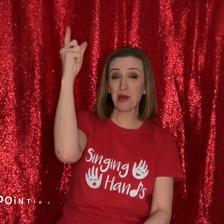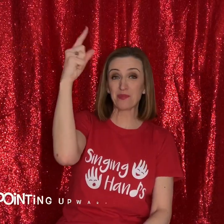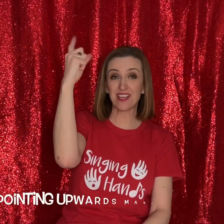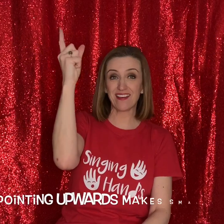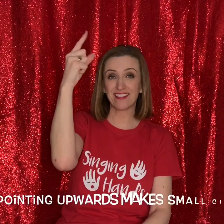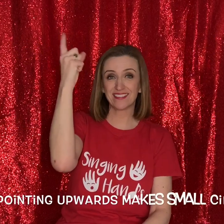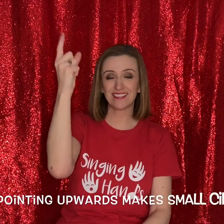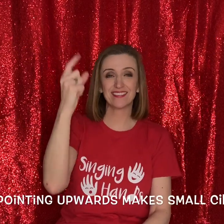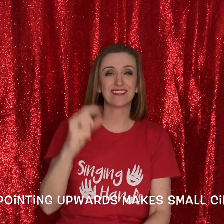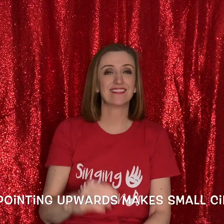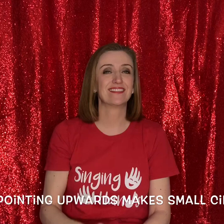Helicopter.